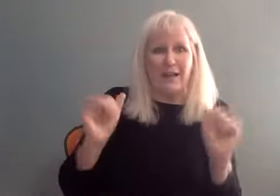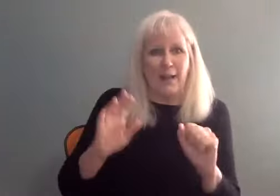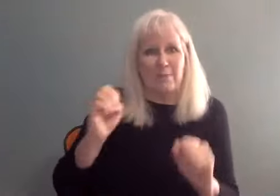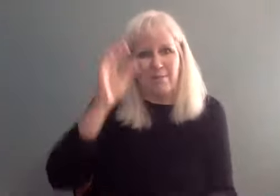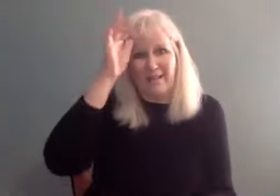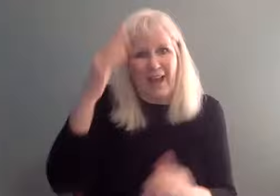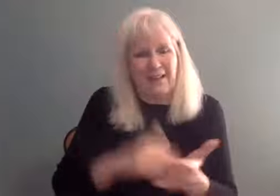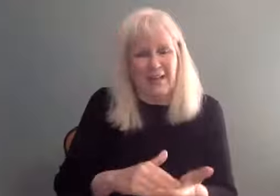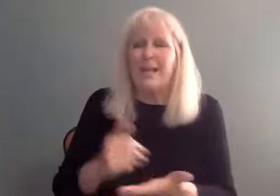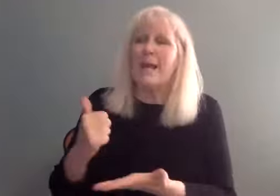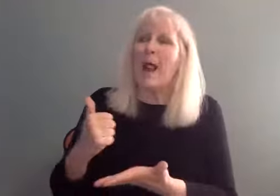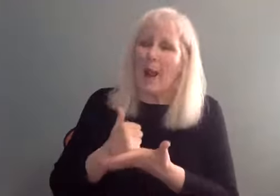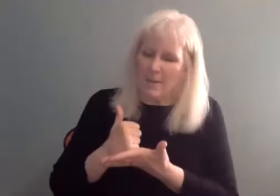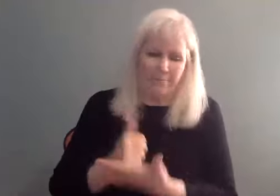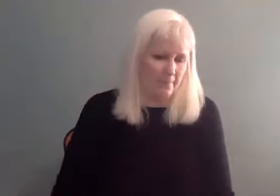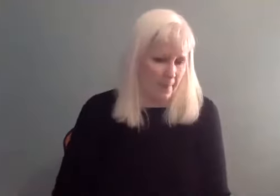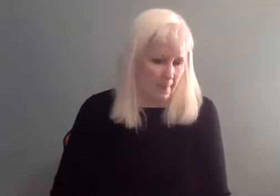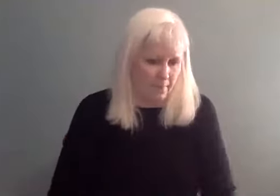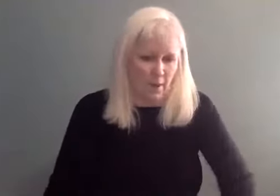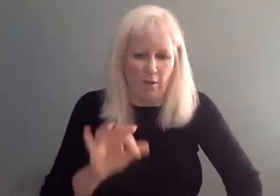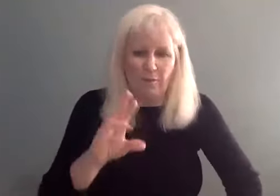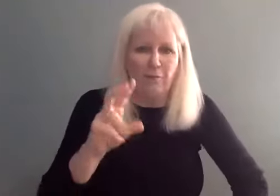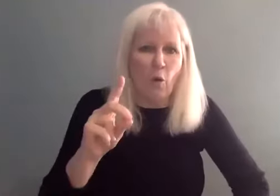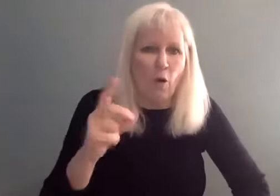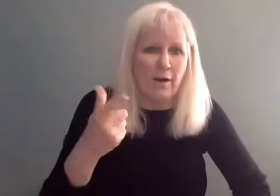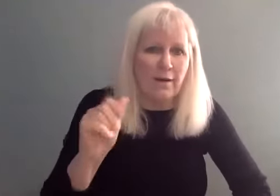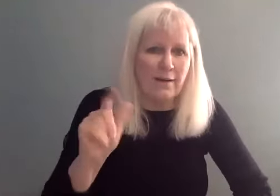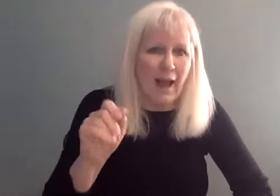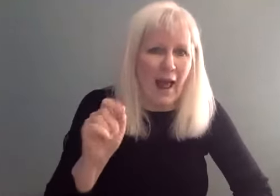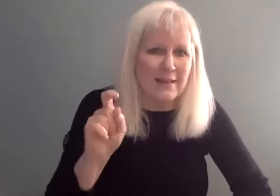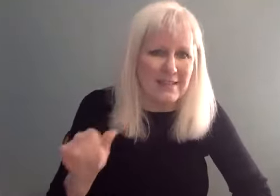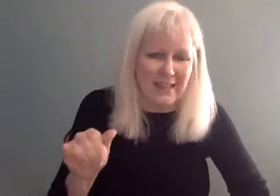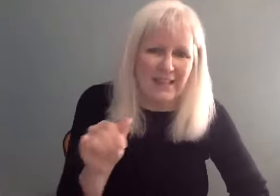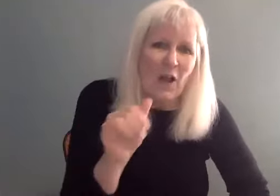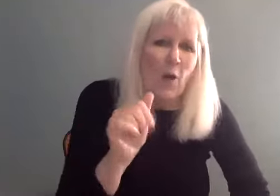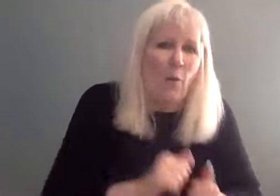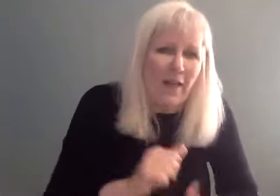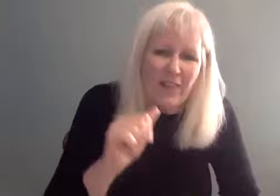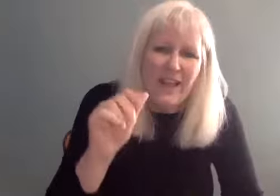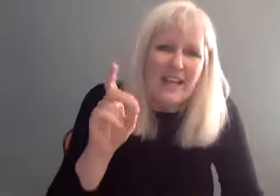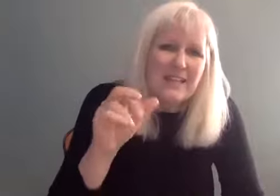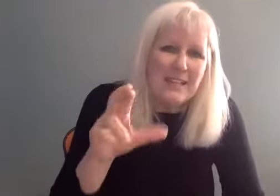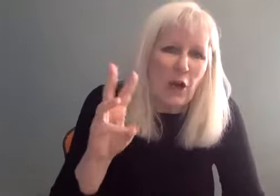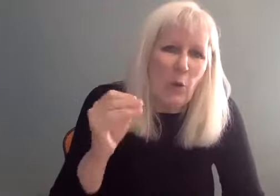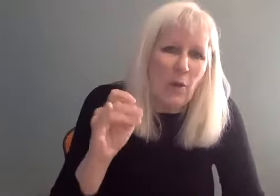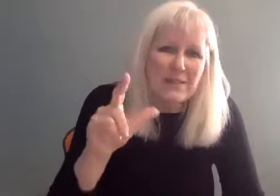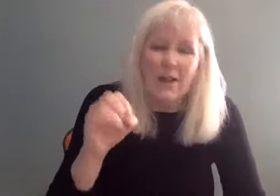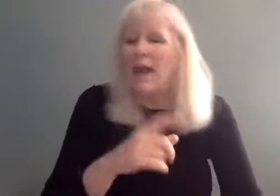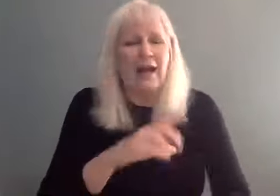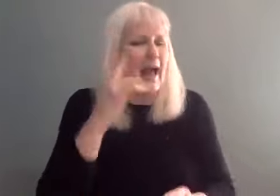So I got a Ford Galaxy with deer whistles, and nobody knew what deer whistles were in California. It's kind of funny. So yeah, my